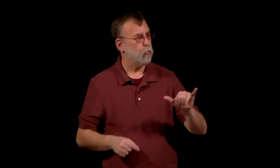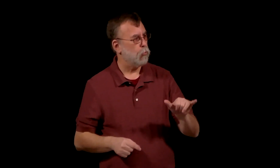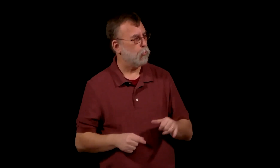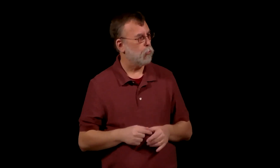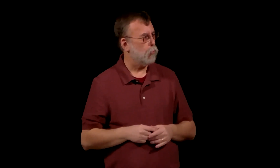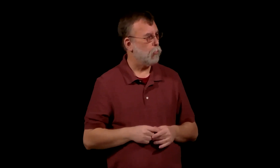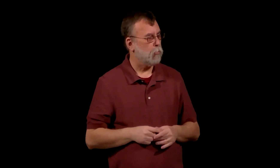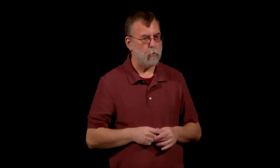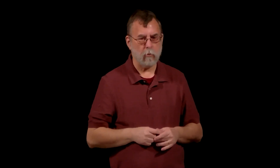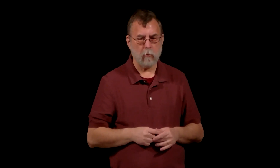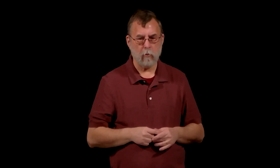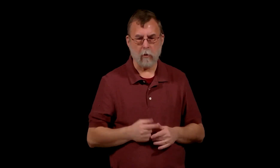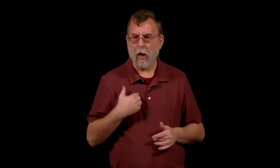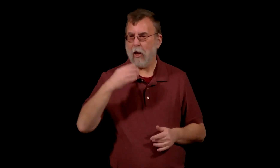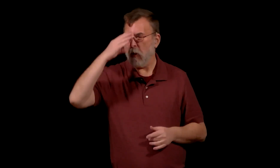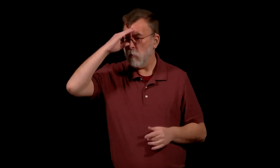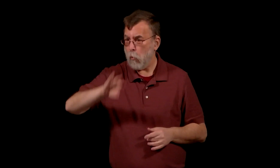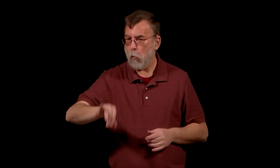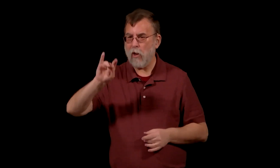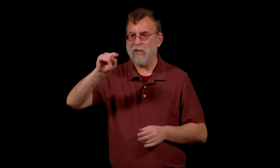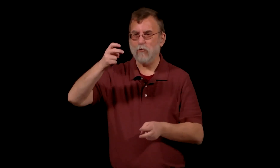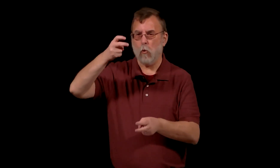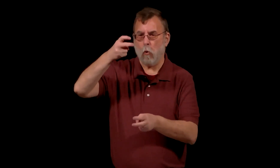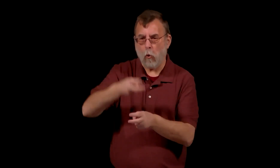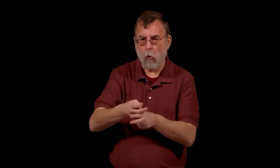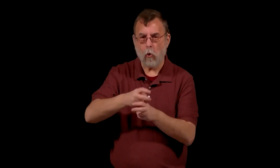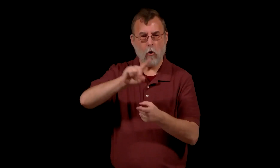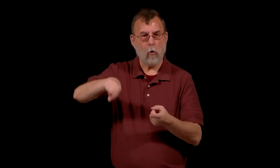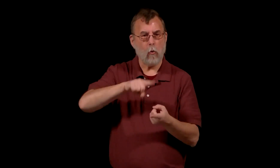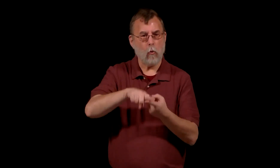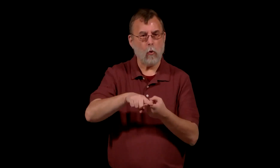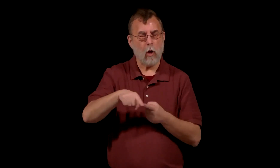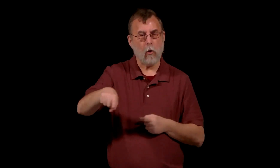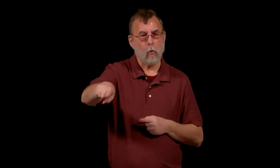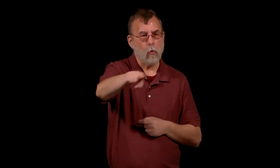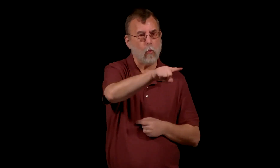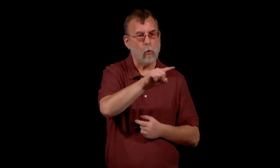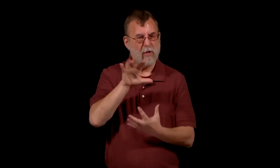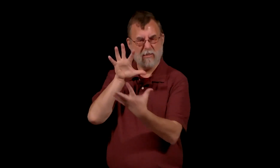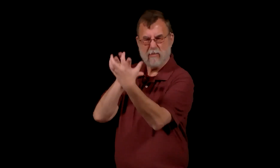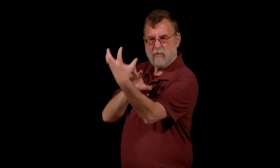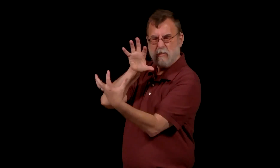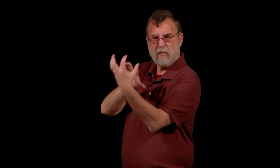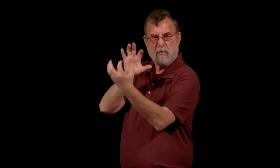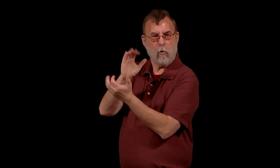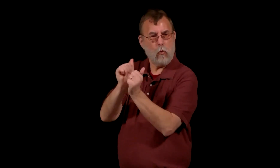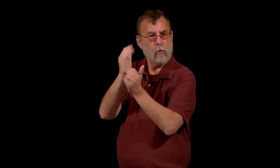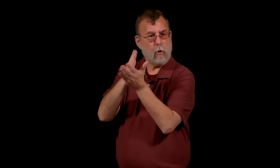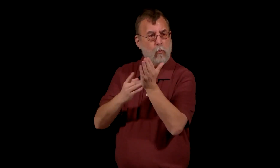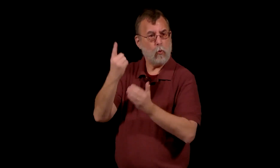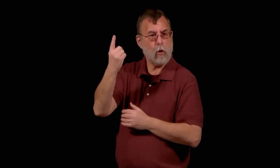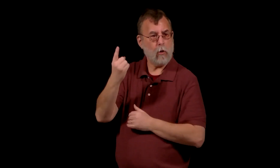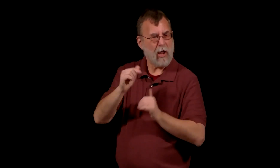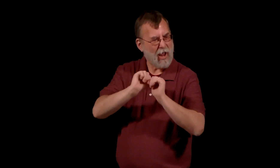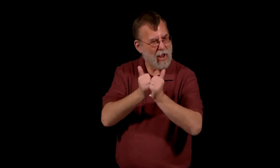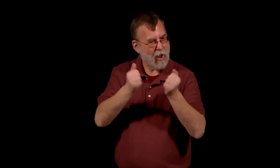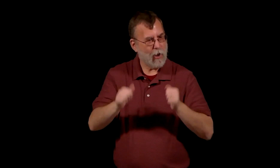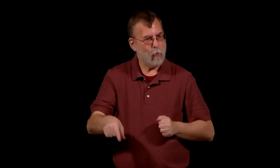love each of us. We need to love each other the same. And that can be hard. When you might be fighting or having a